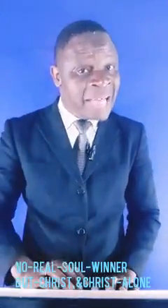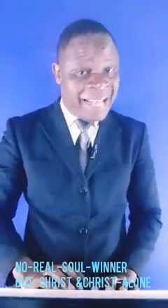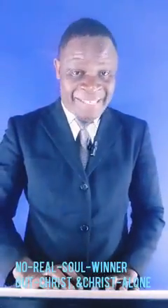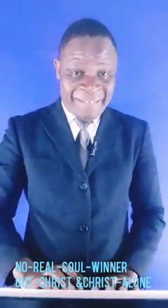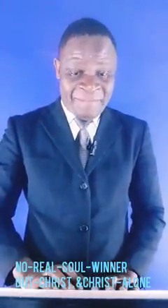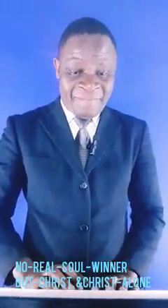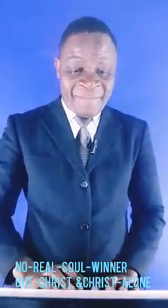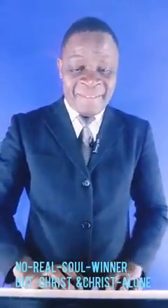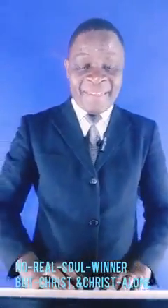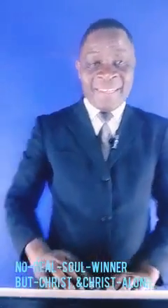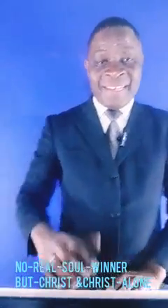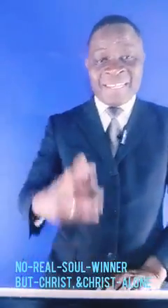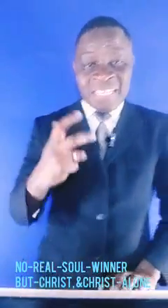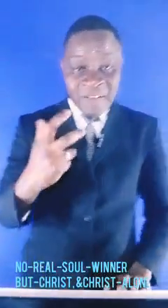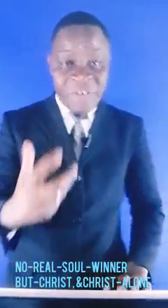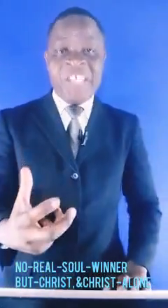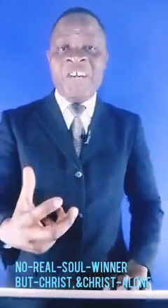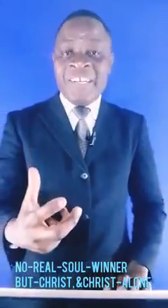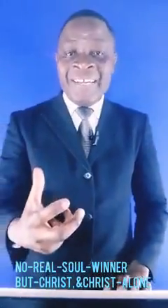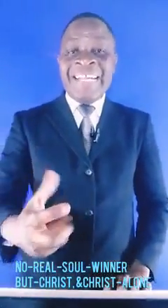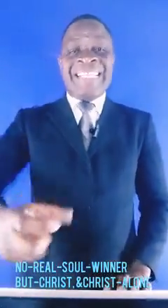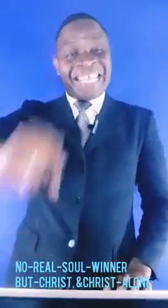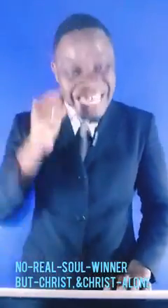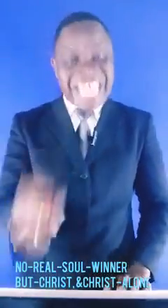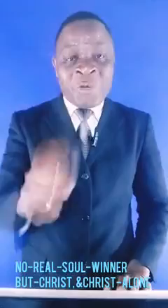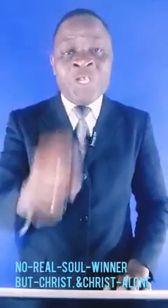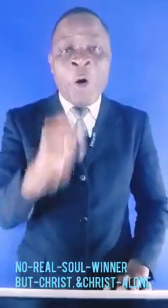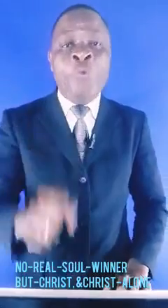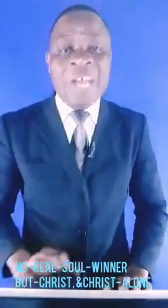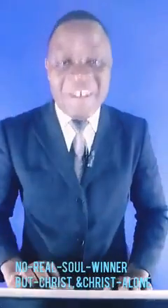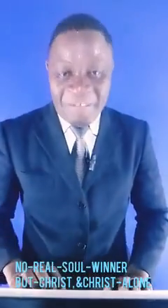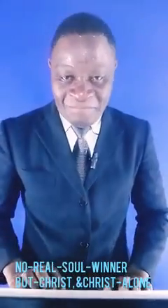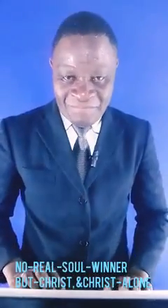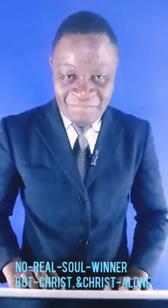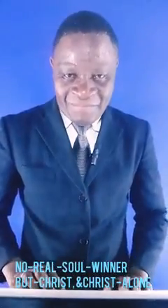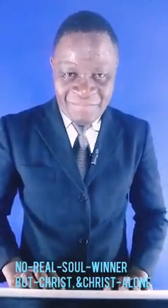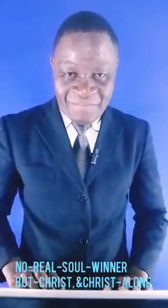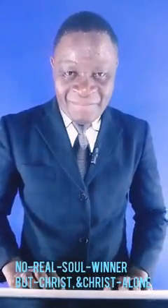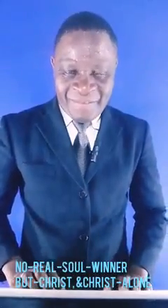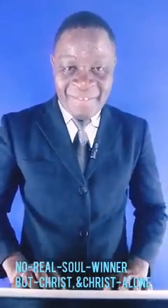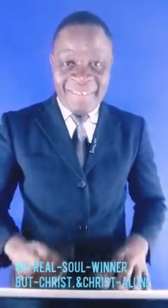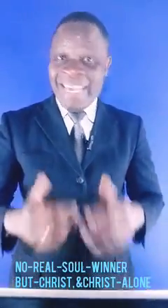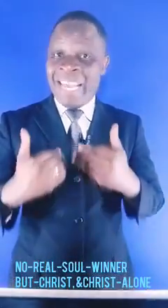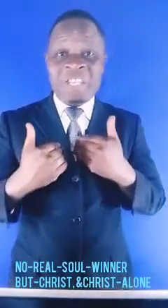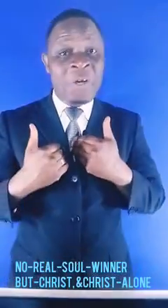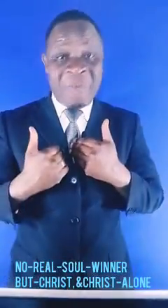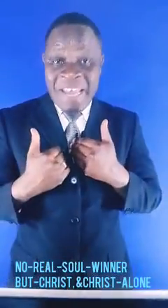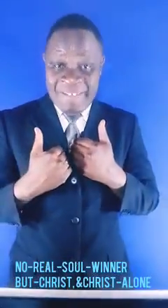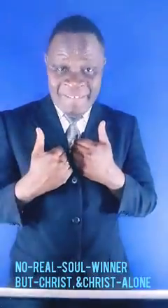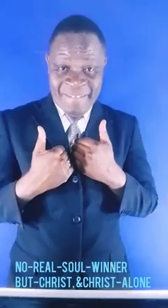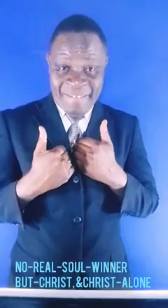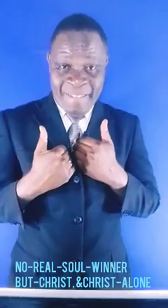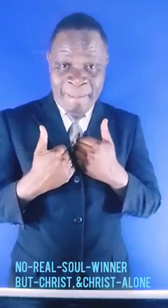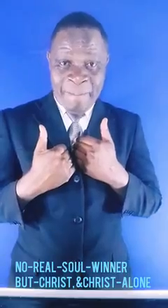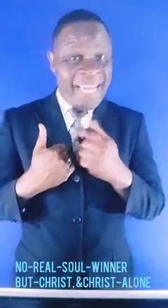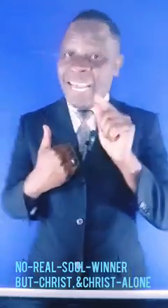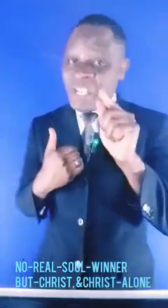that, salvation, the real soul winner, it is not me. It is not